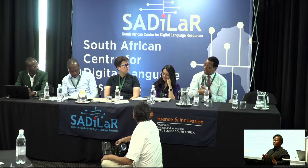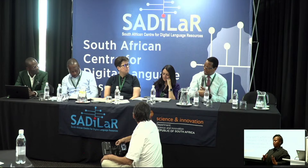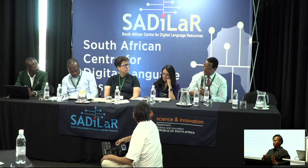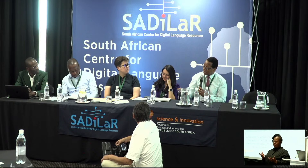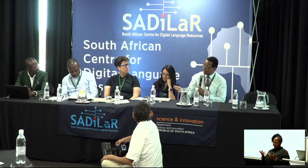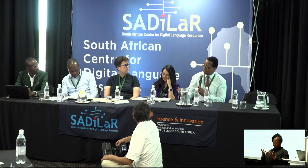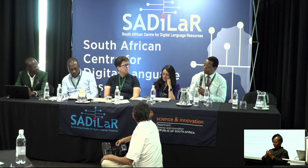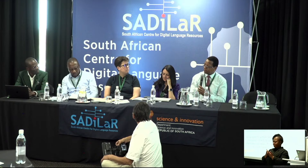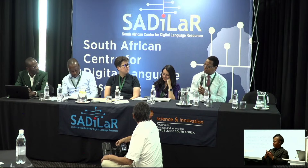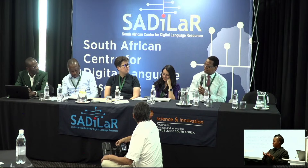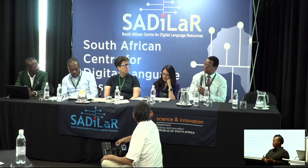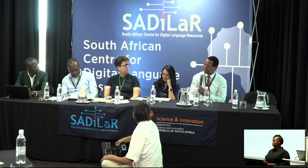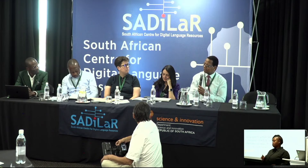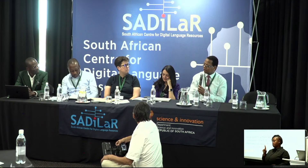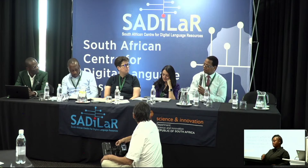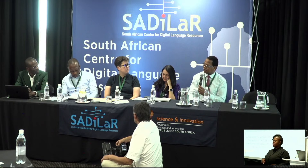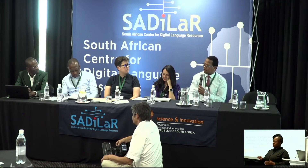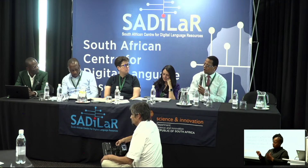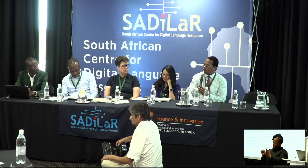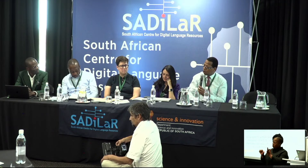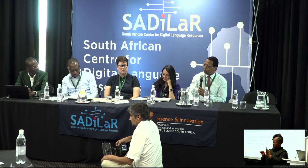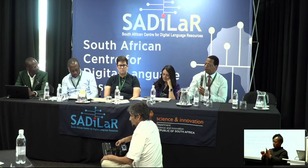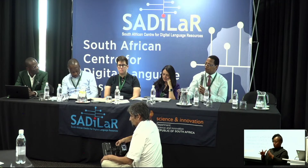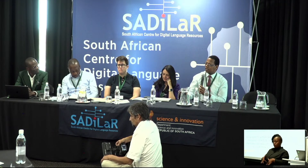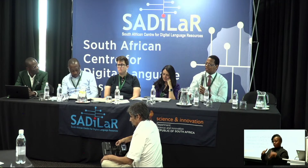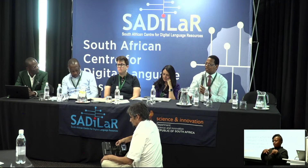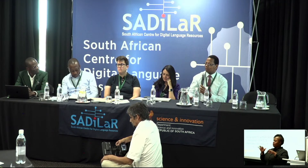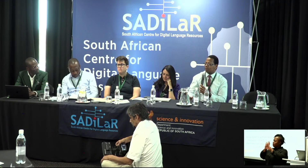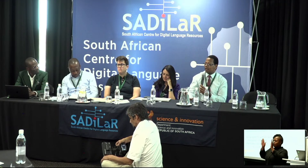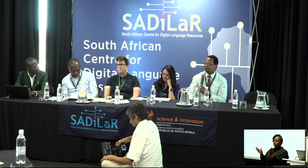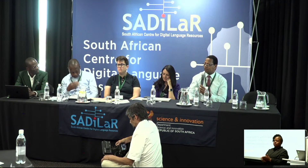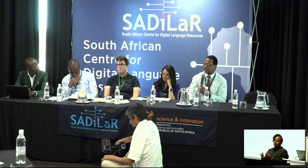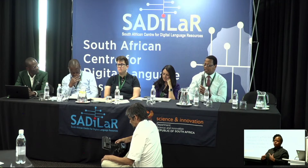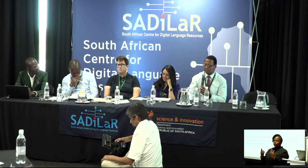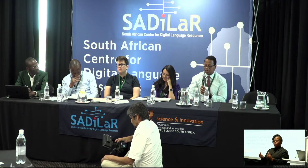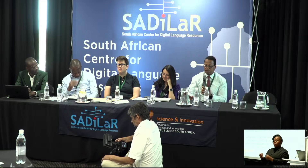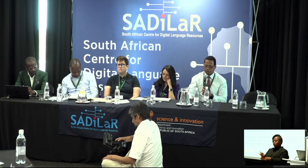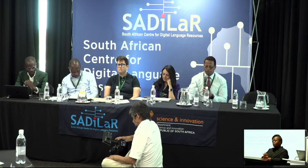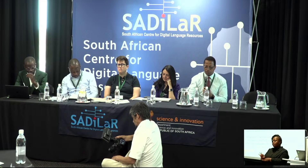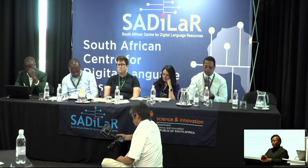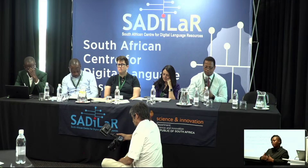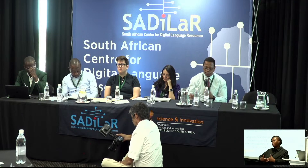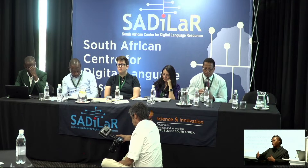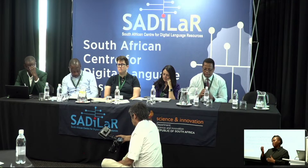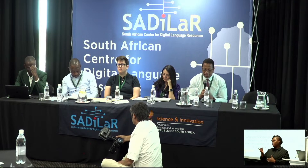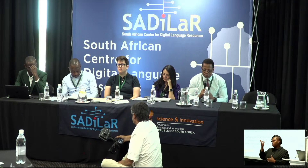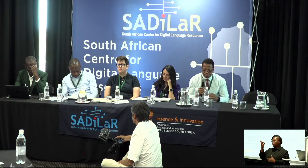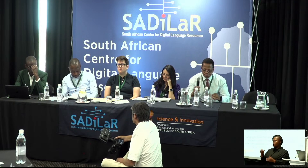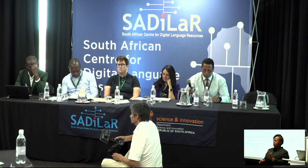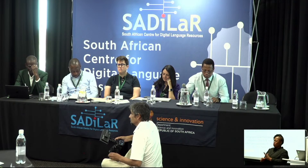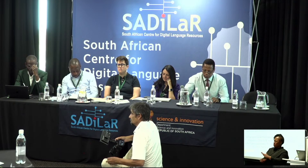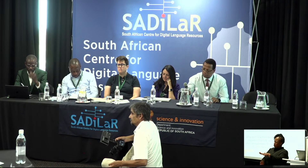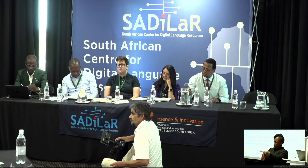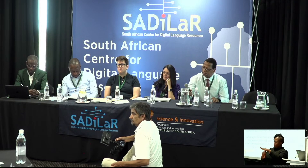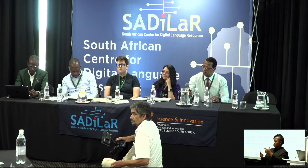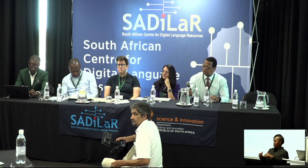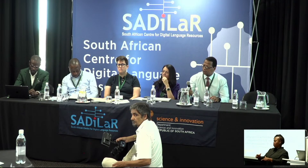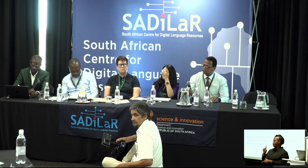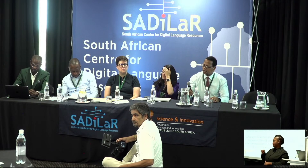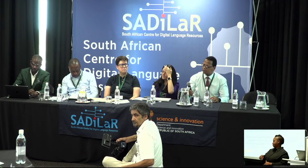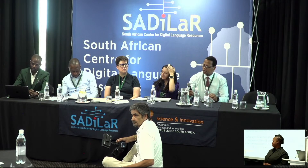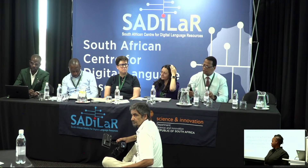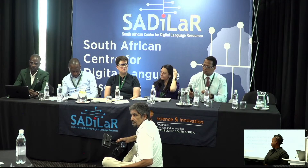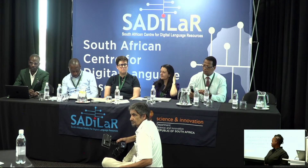actually put it at the center of all that we plan for the nation and for the future. Thanks.